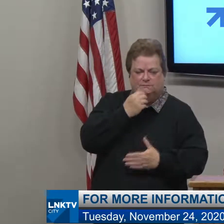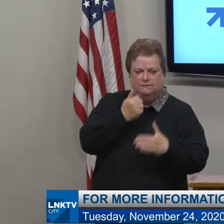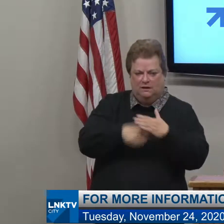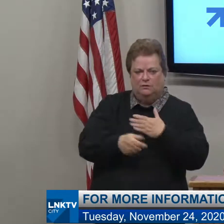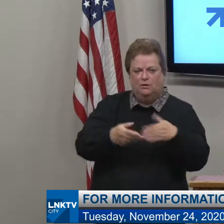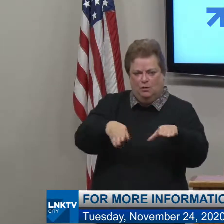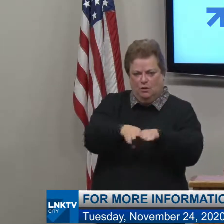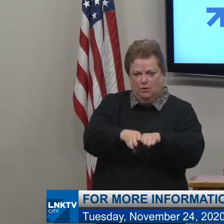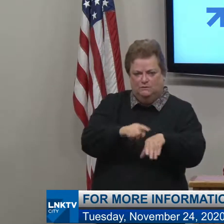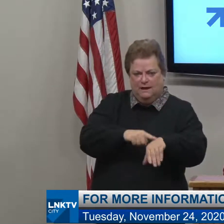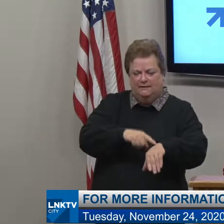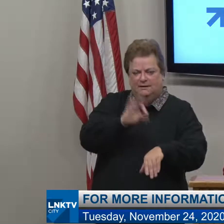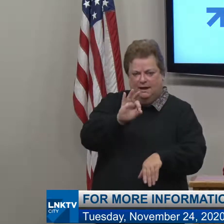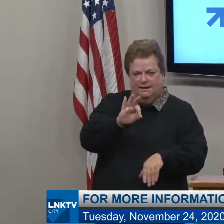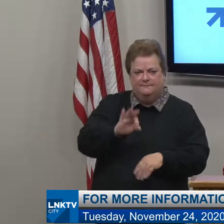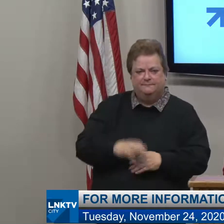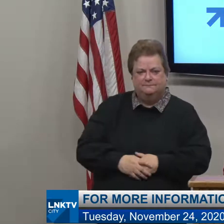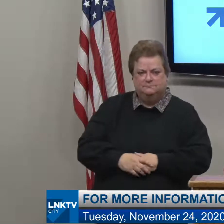category.